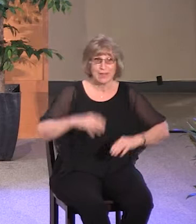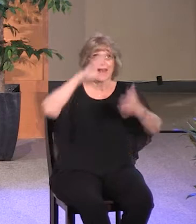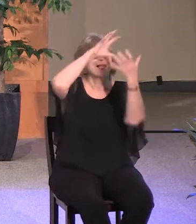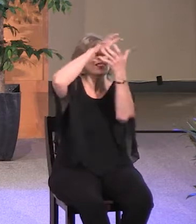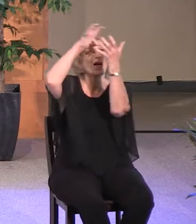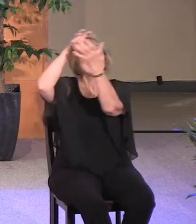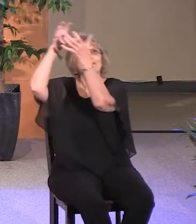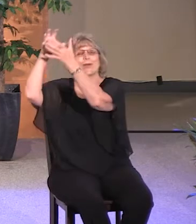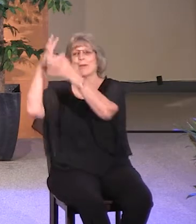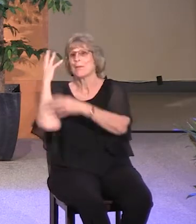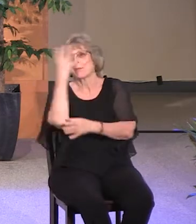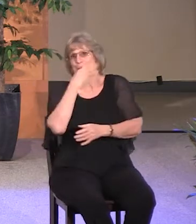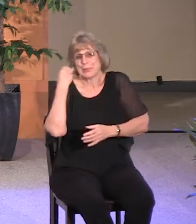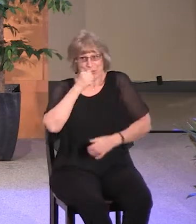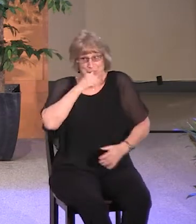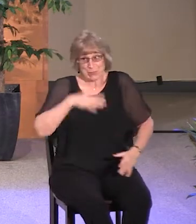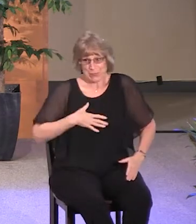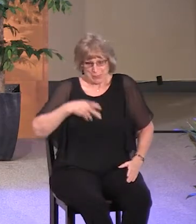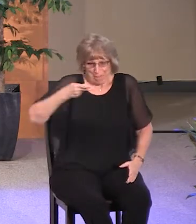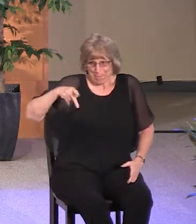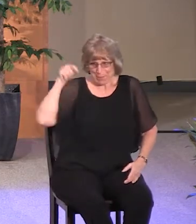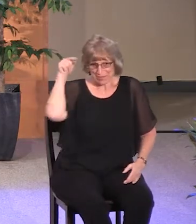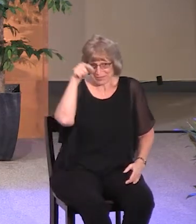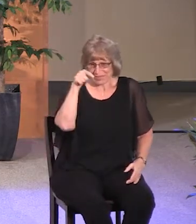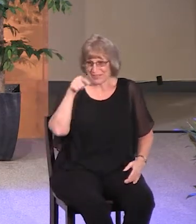The beautiful woman in purple there. Puffy clouds.